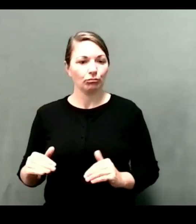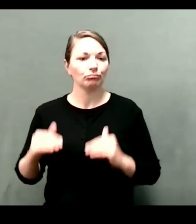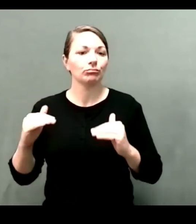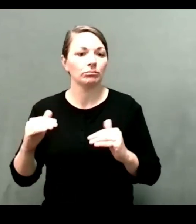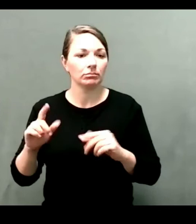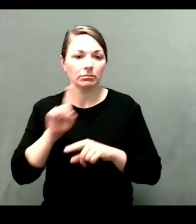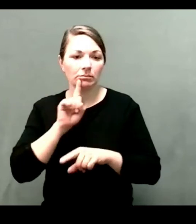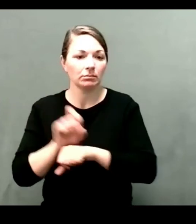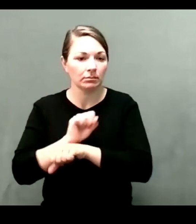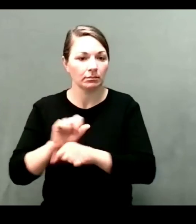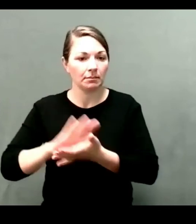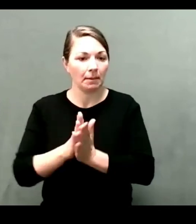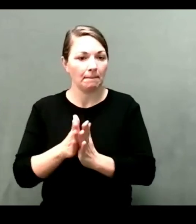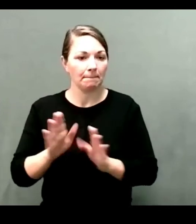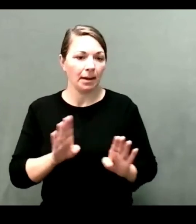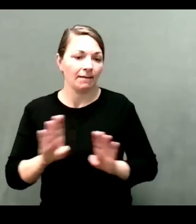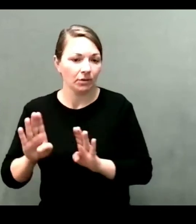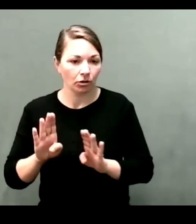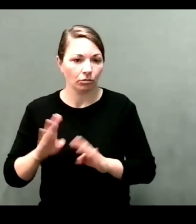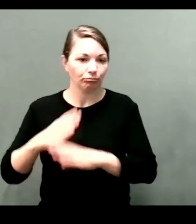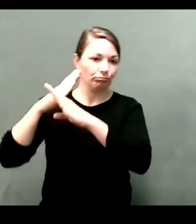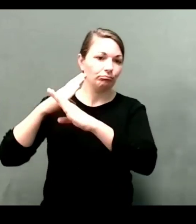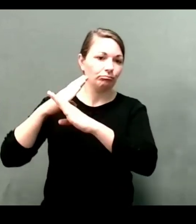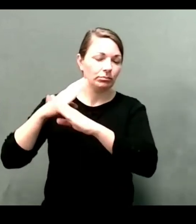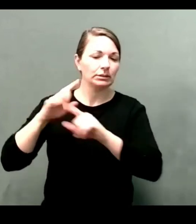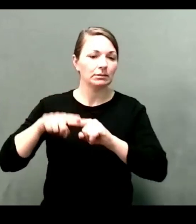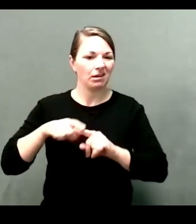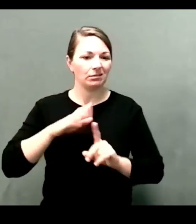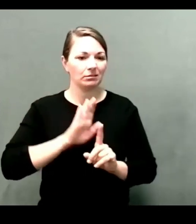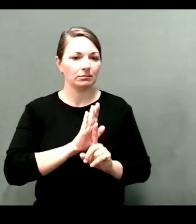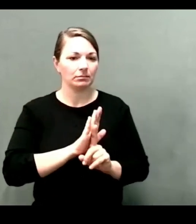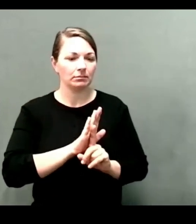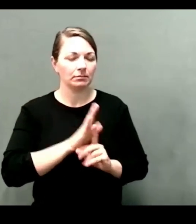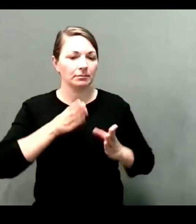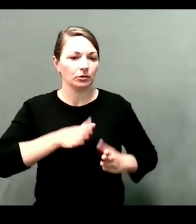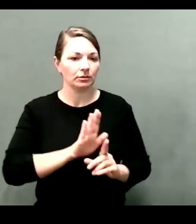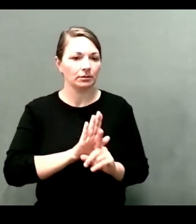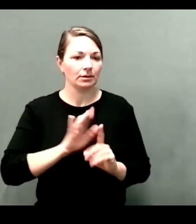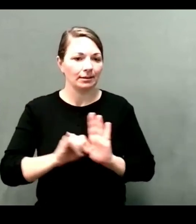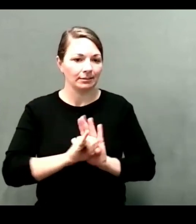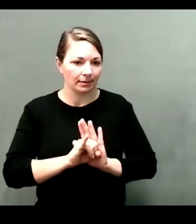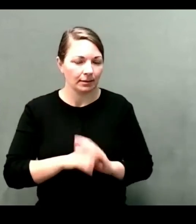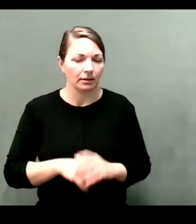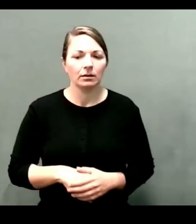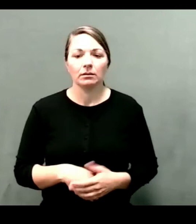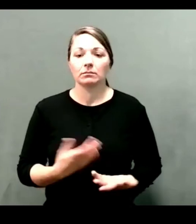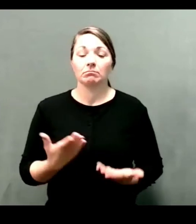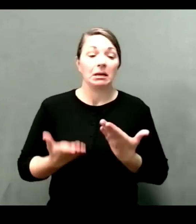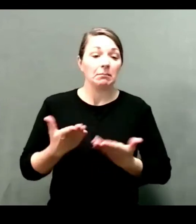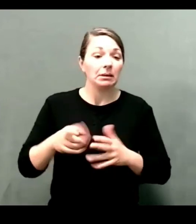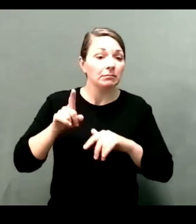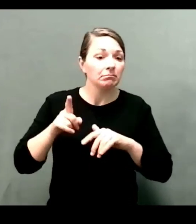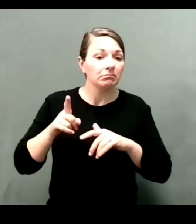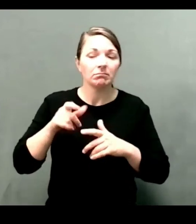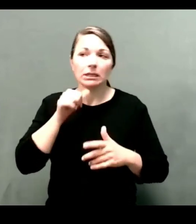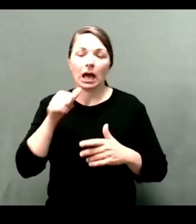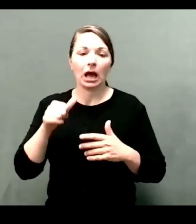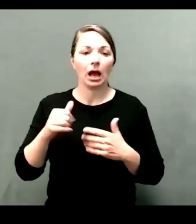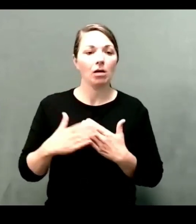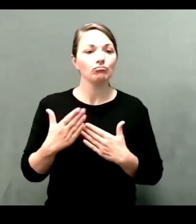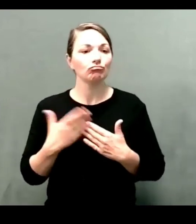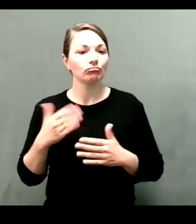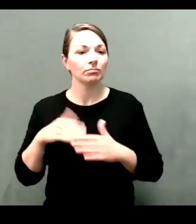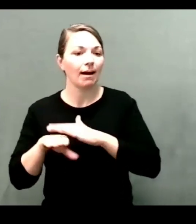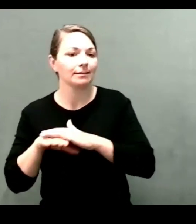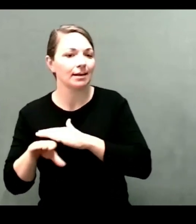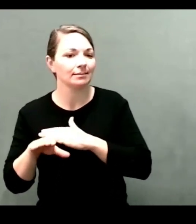folks actually having barriers put up based on their identity factors, where they're not having as easy of access to people who don't have the